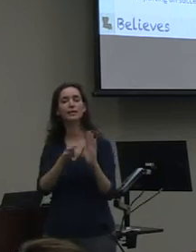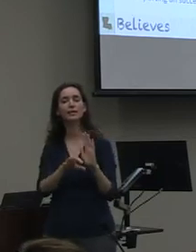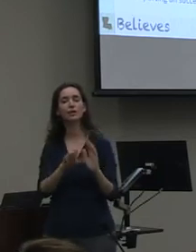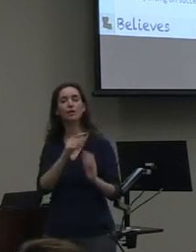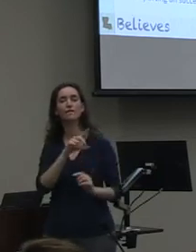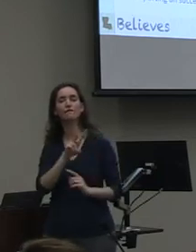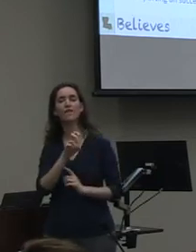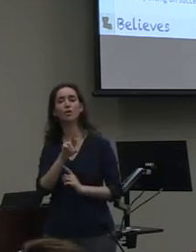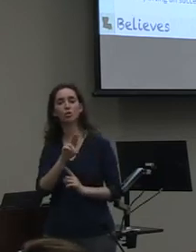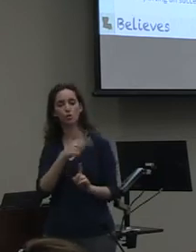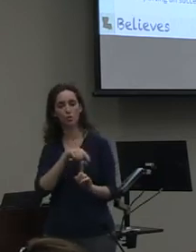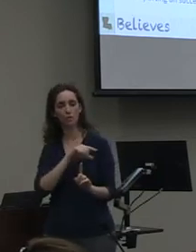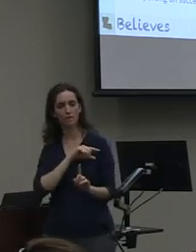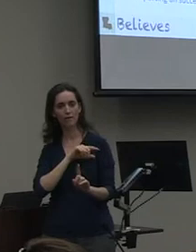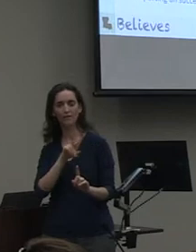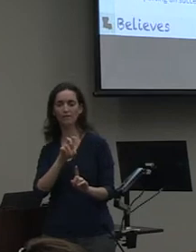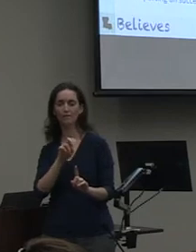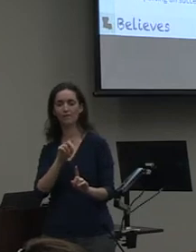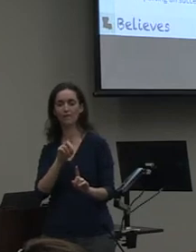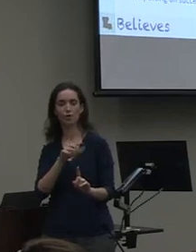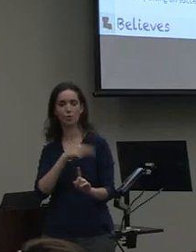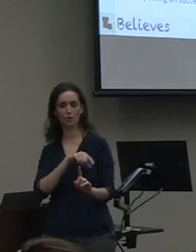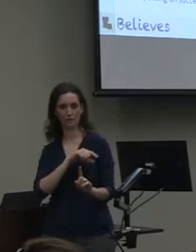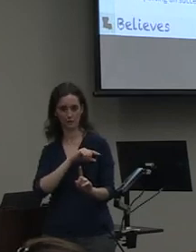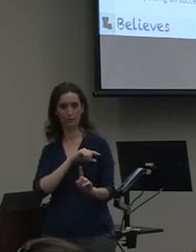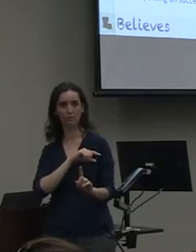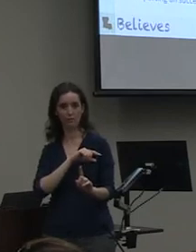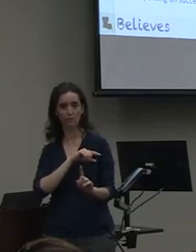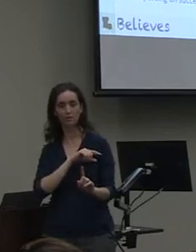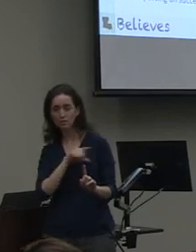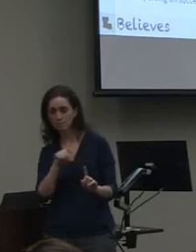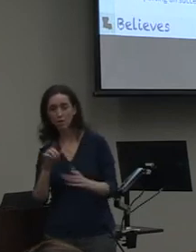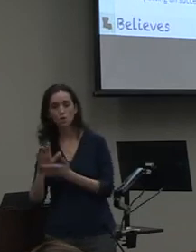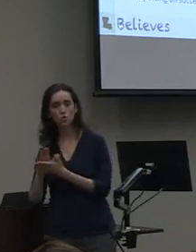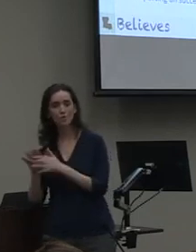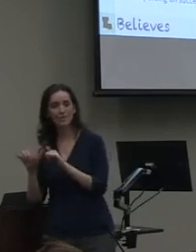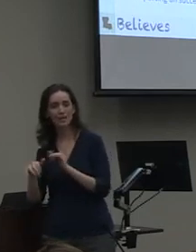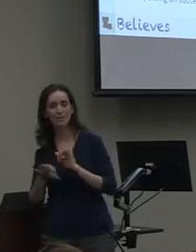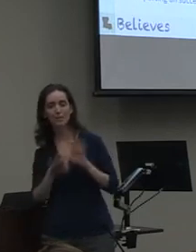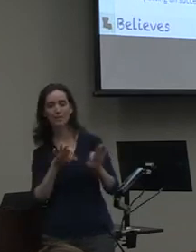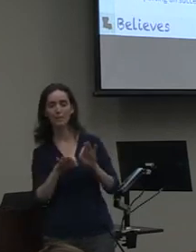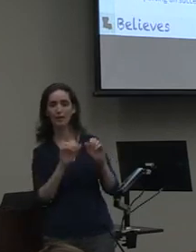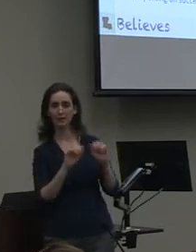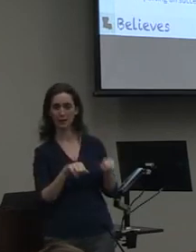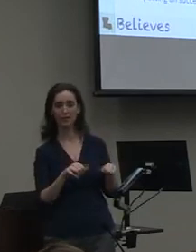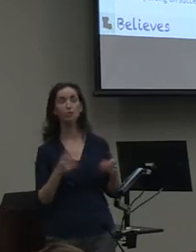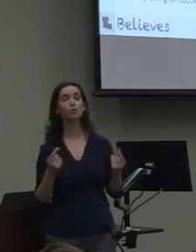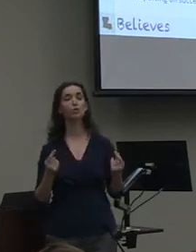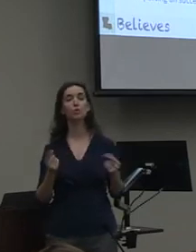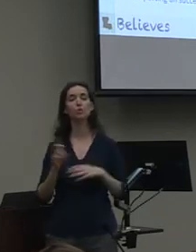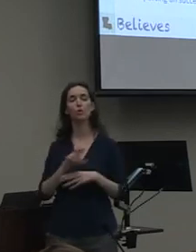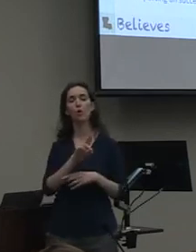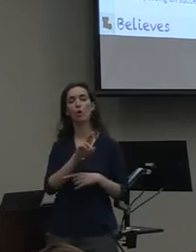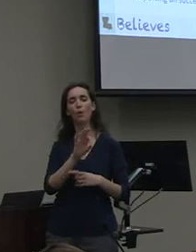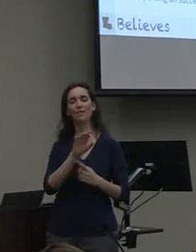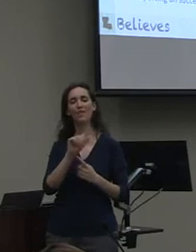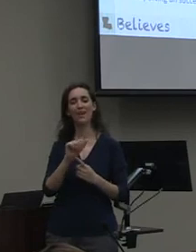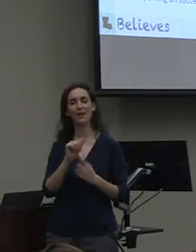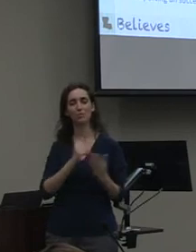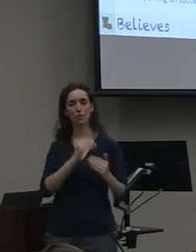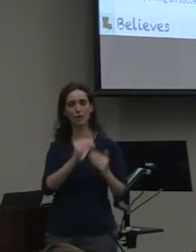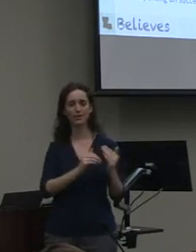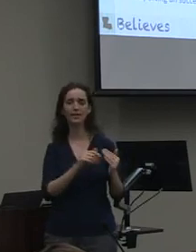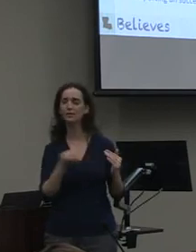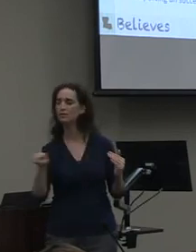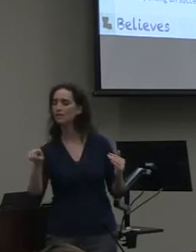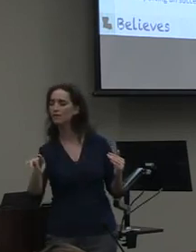So we worked through an RFA process to identify vendors deemed as high quality